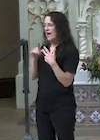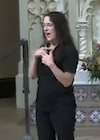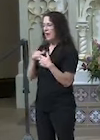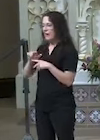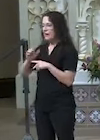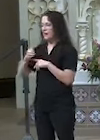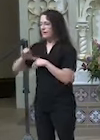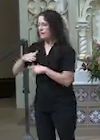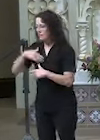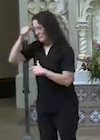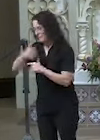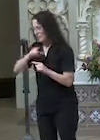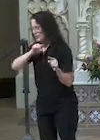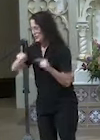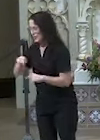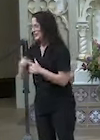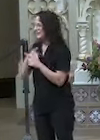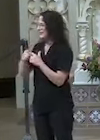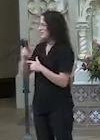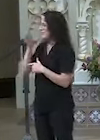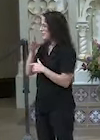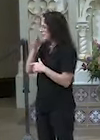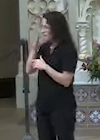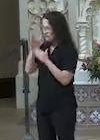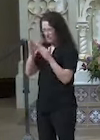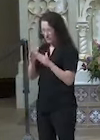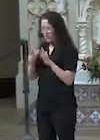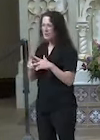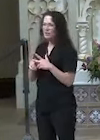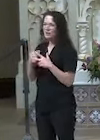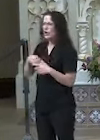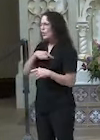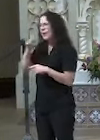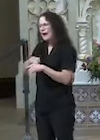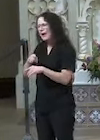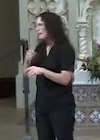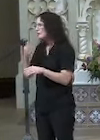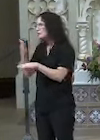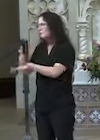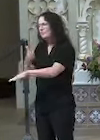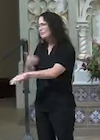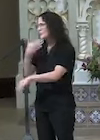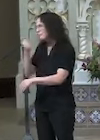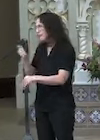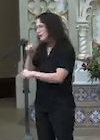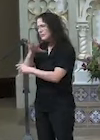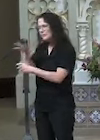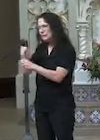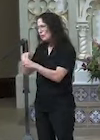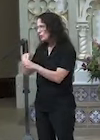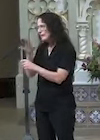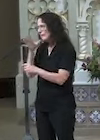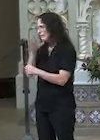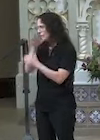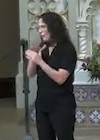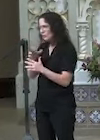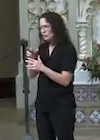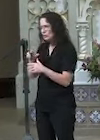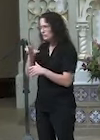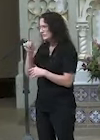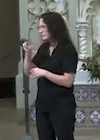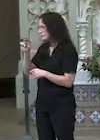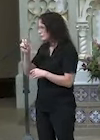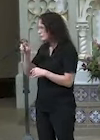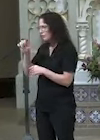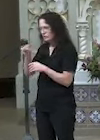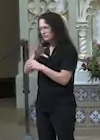and got him to go, so we had them represented. We have to do a much better job of getting farmers and ranchers to the